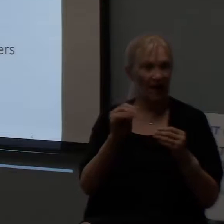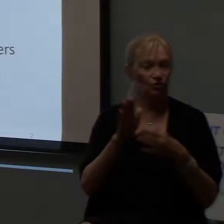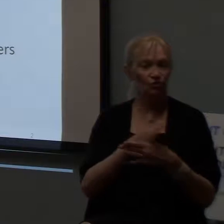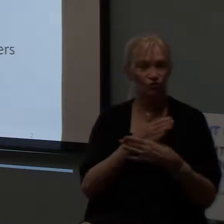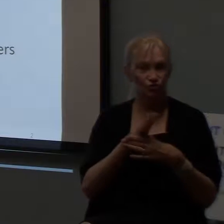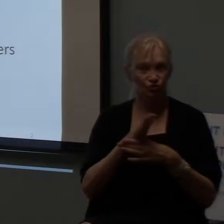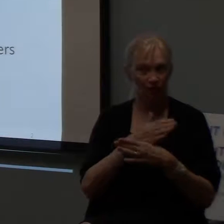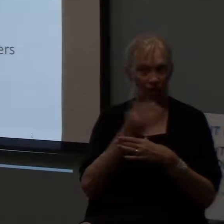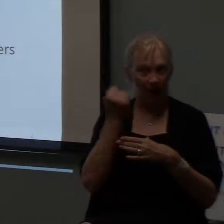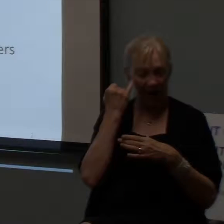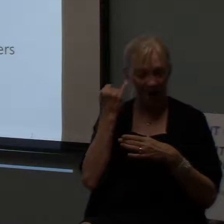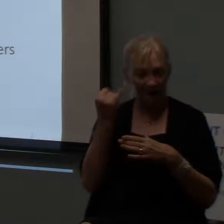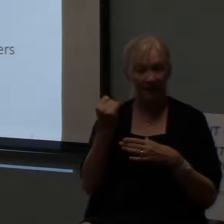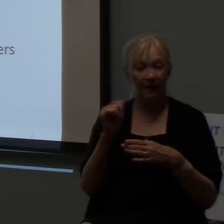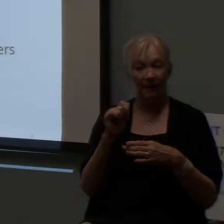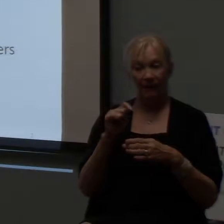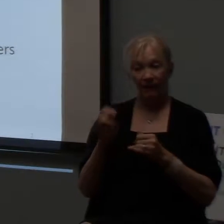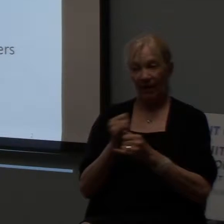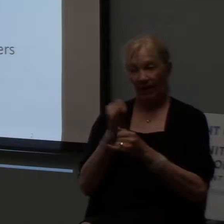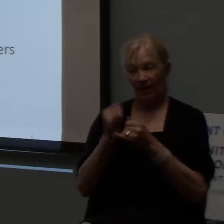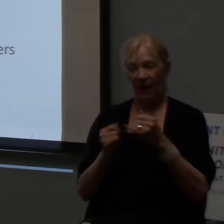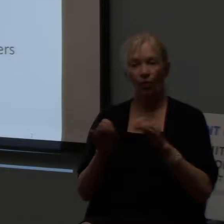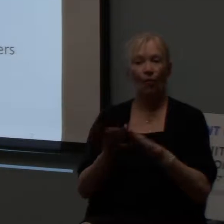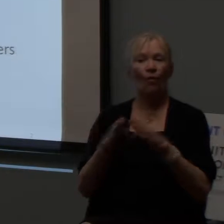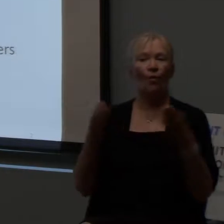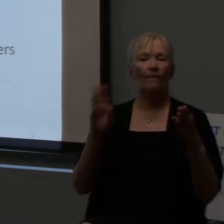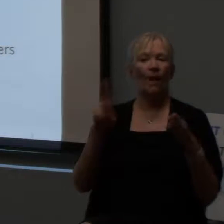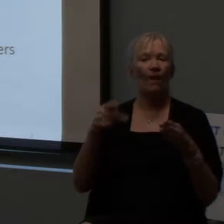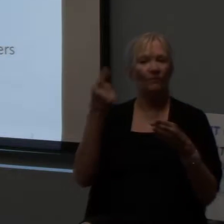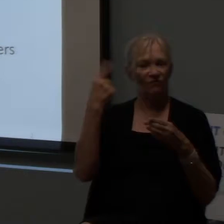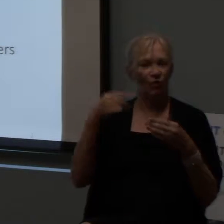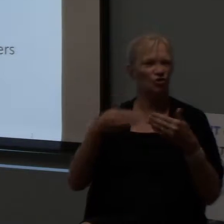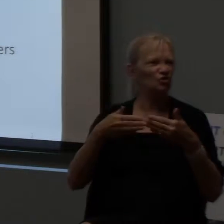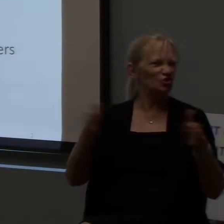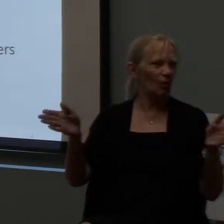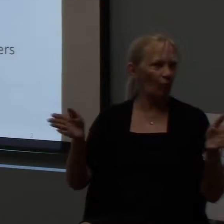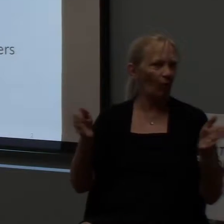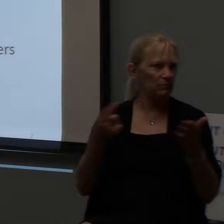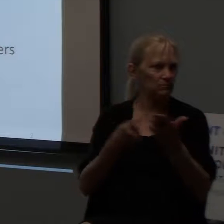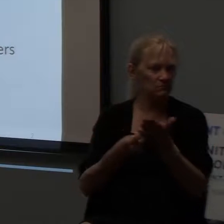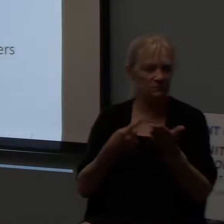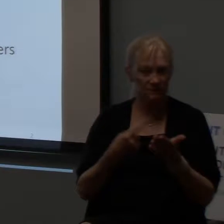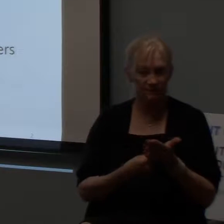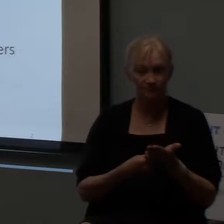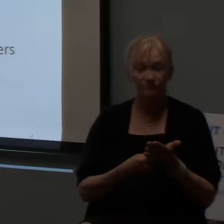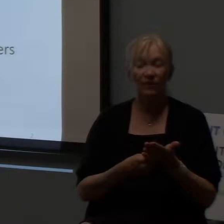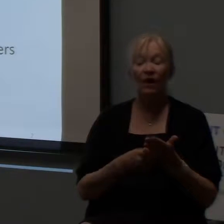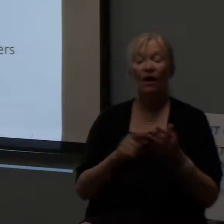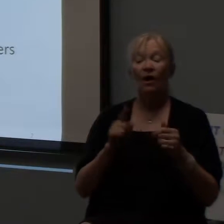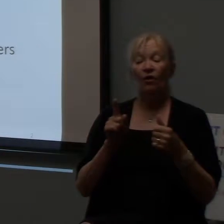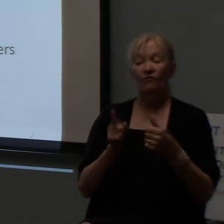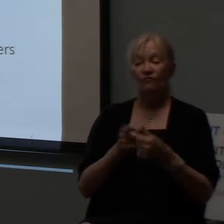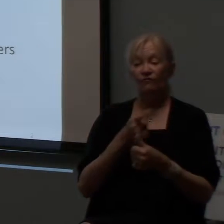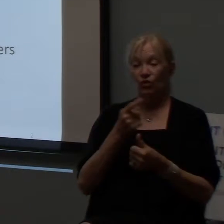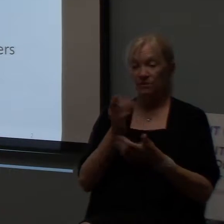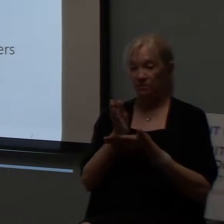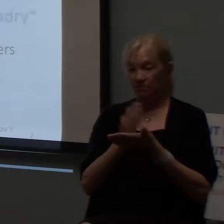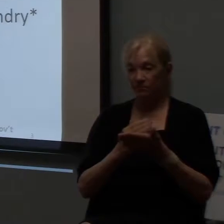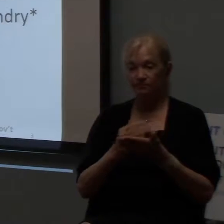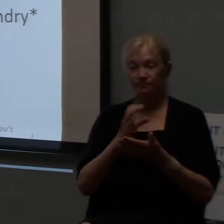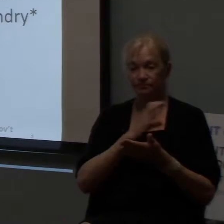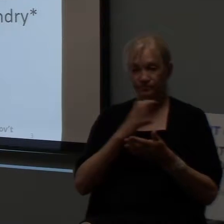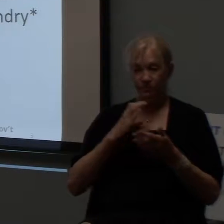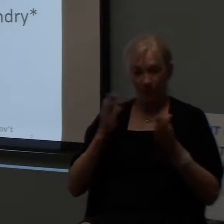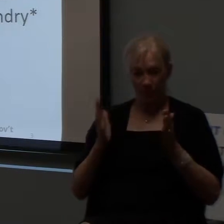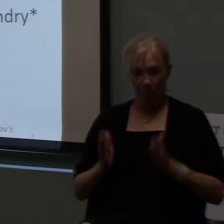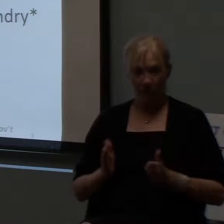ideas. At the end, we will open it up for a general discussion. So the segments are the Commissioner's